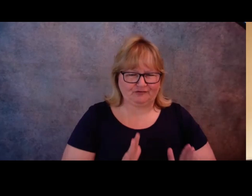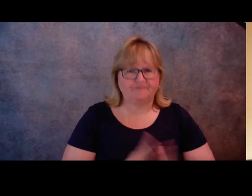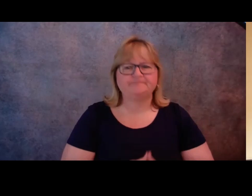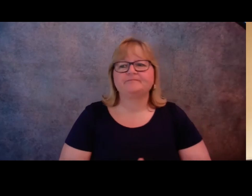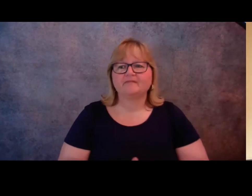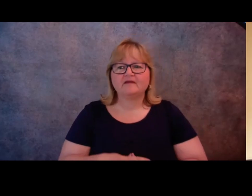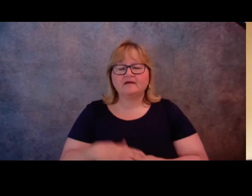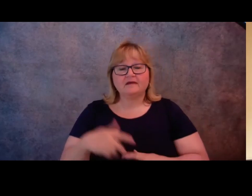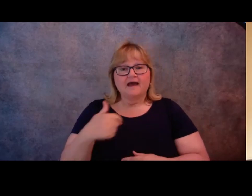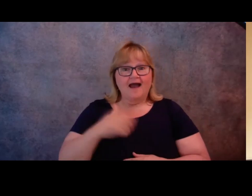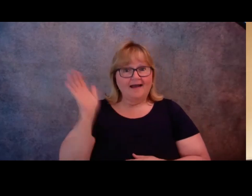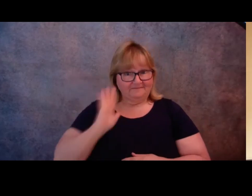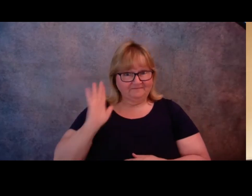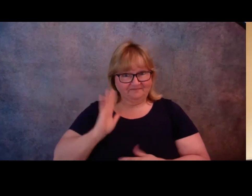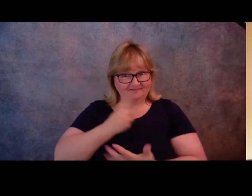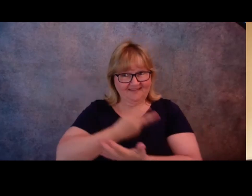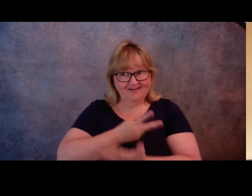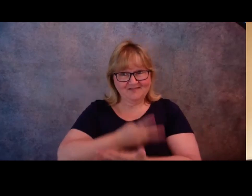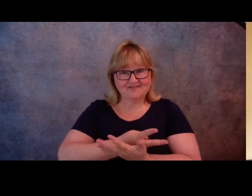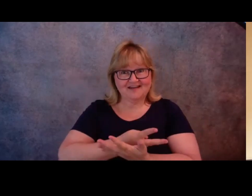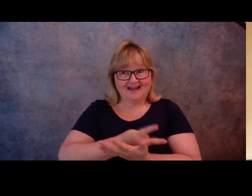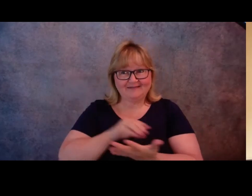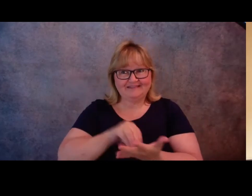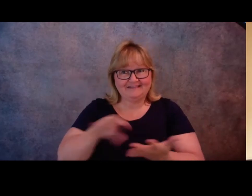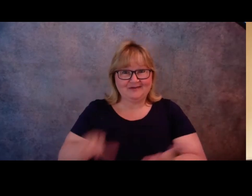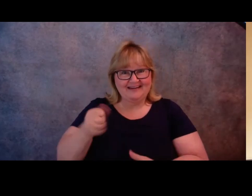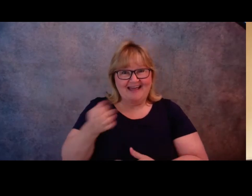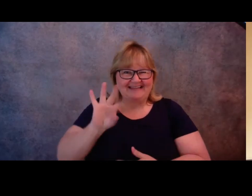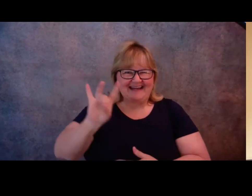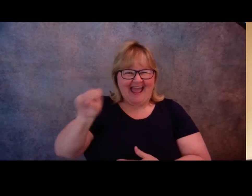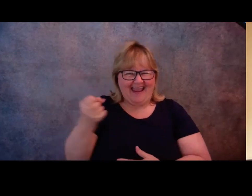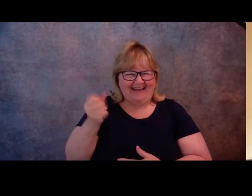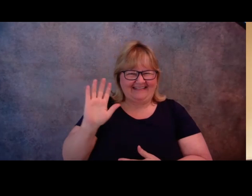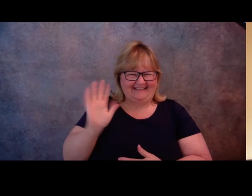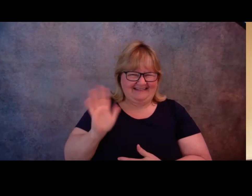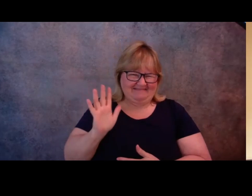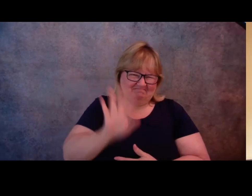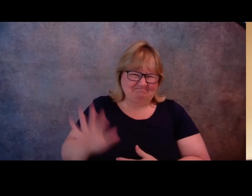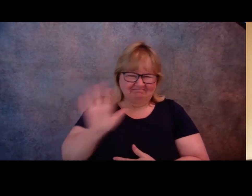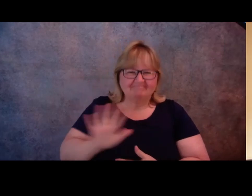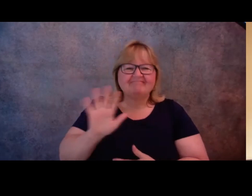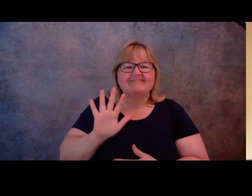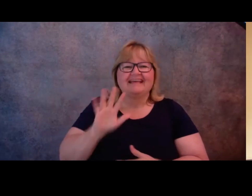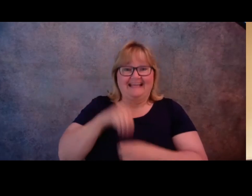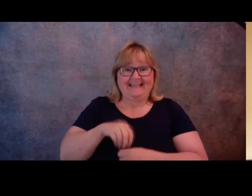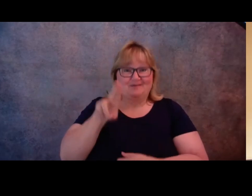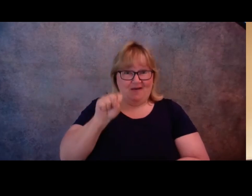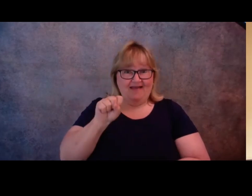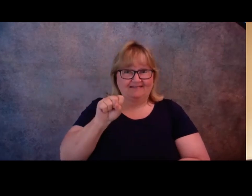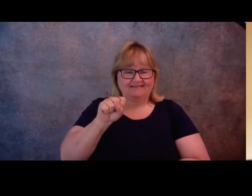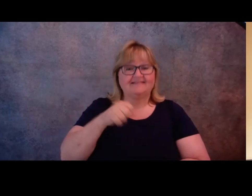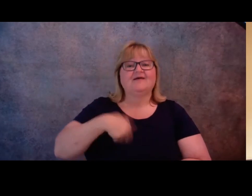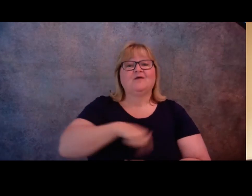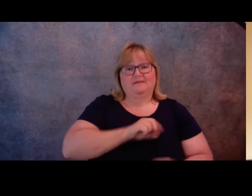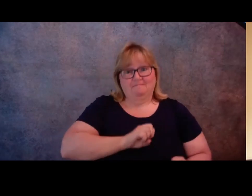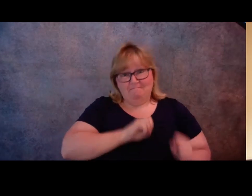was a graduate student in your country in the 1980s, and we came back to Ireland. We started